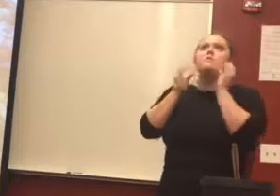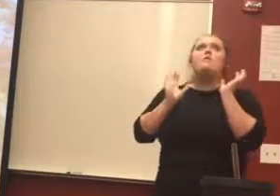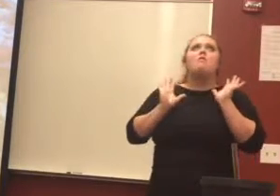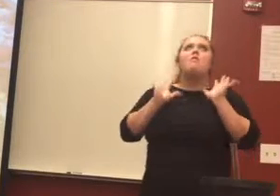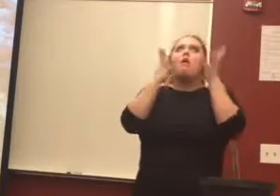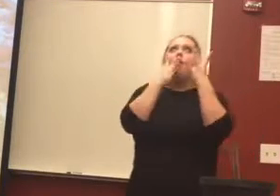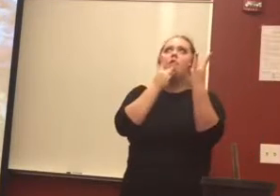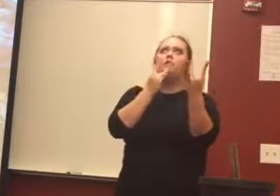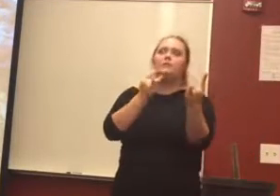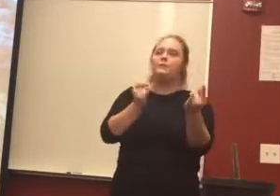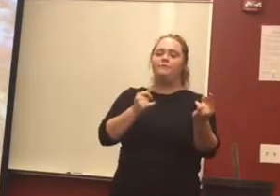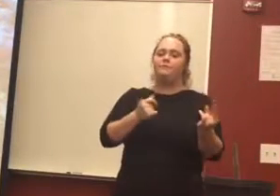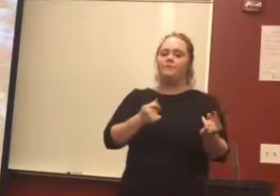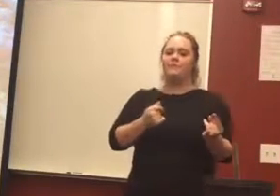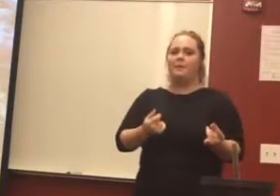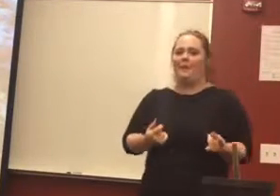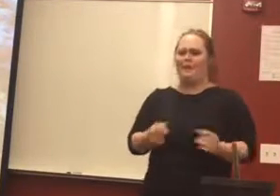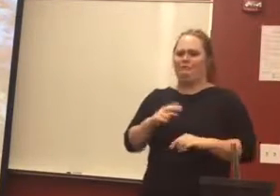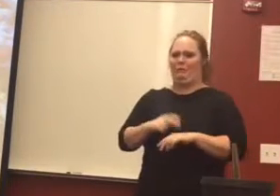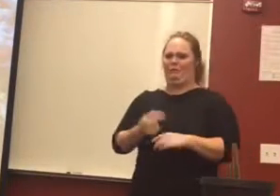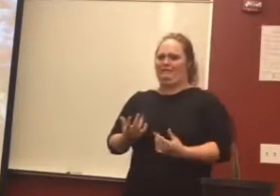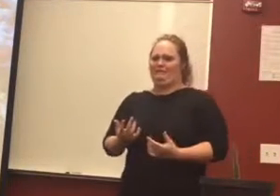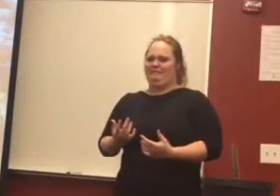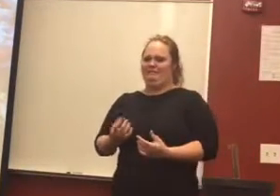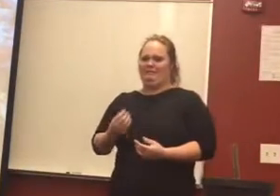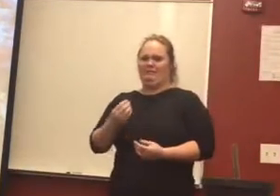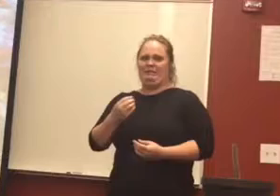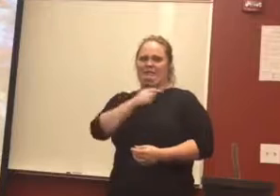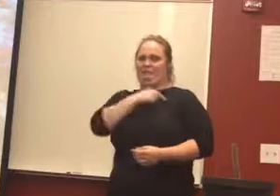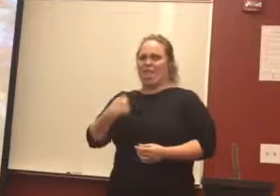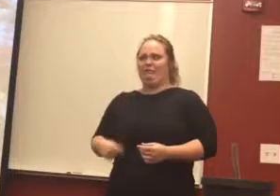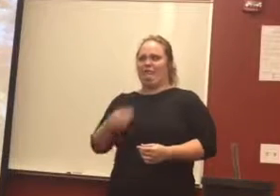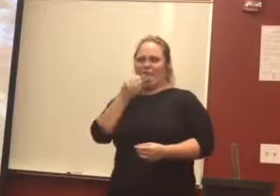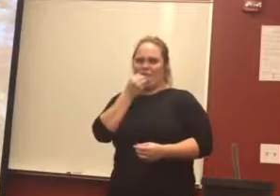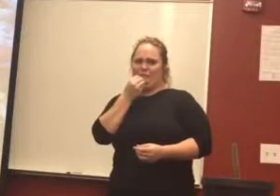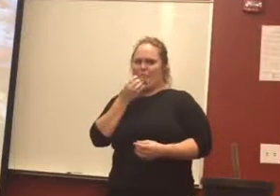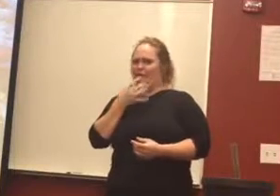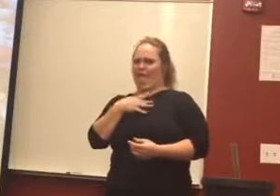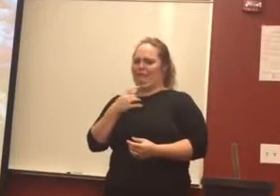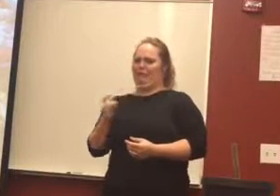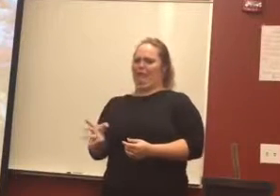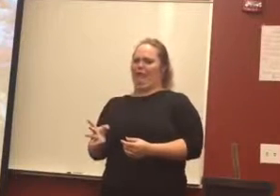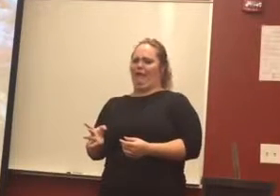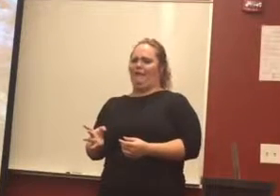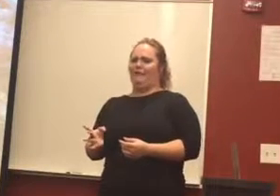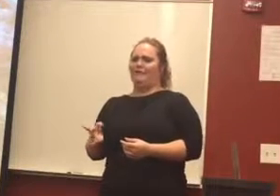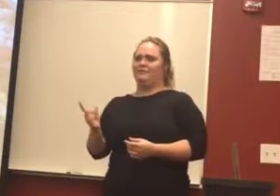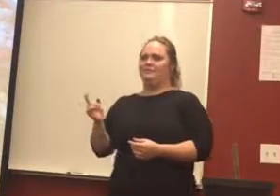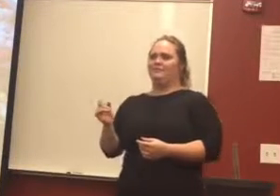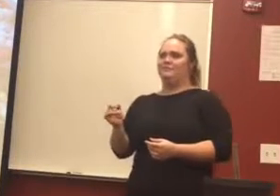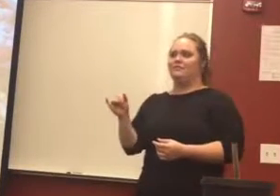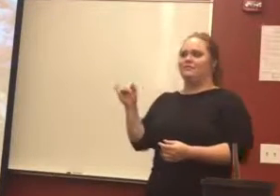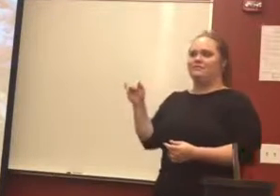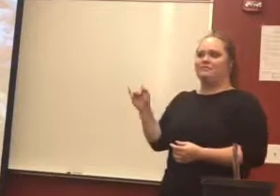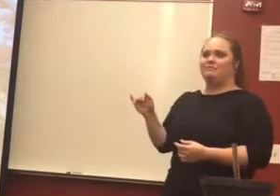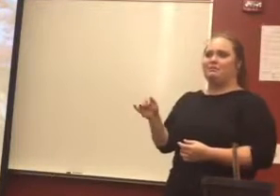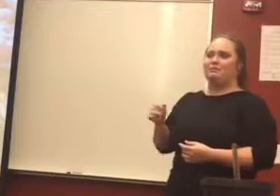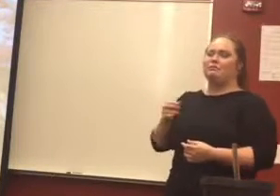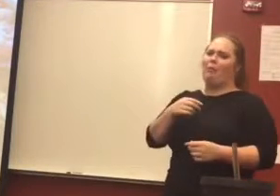like Chinese food. It was incredible. But it's not really American Chinese. That's. Oh yeah, this